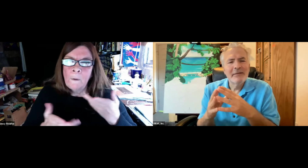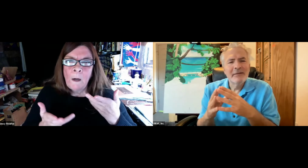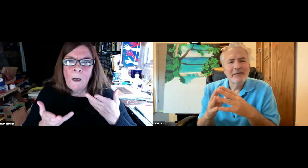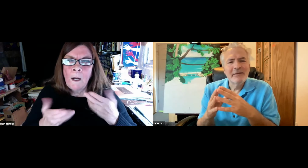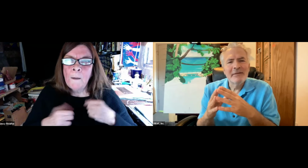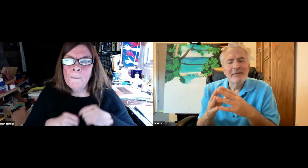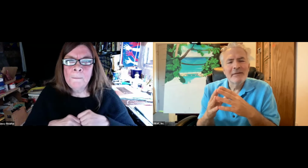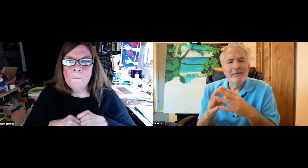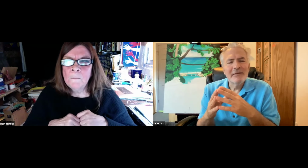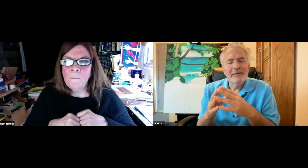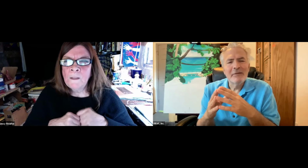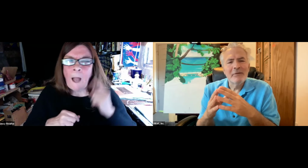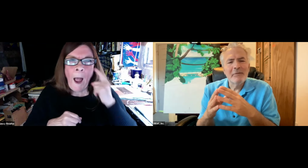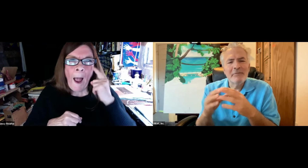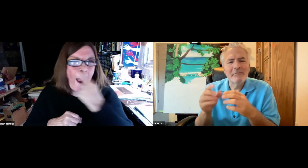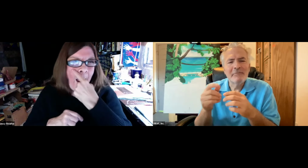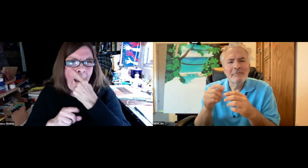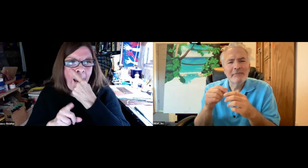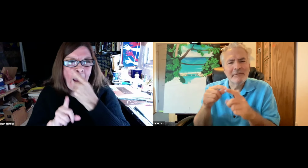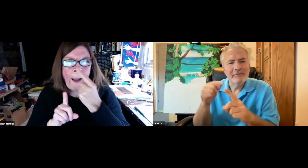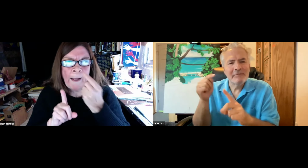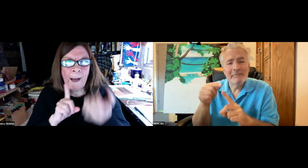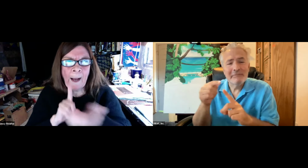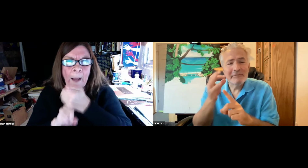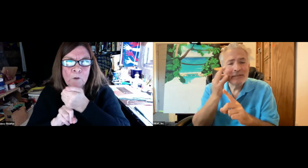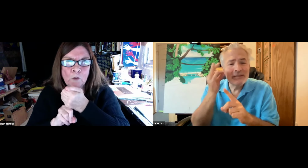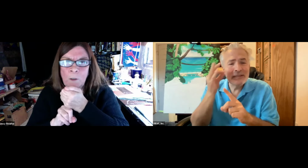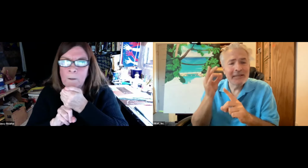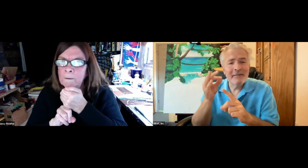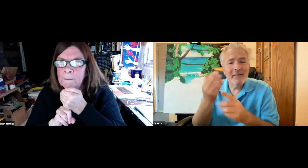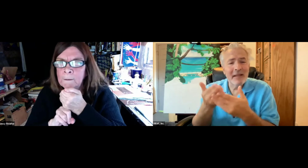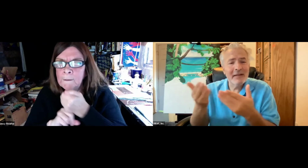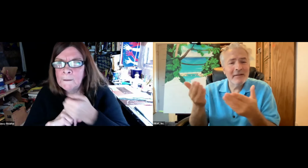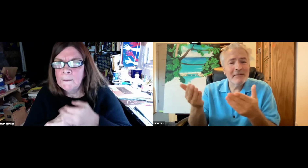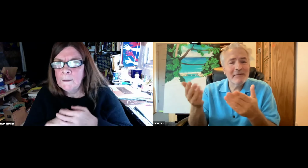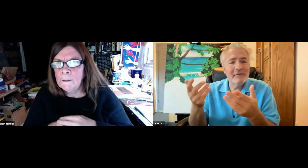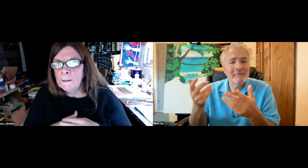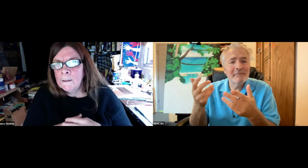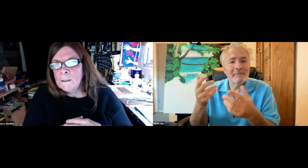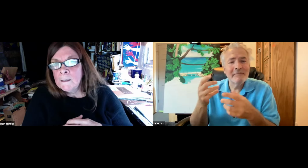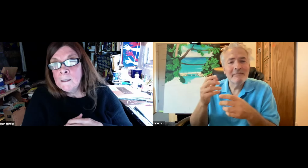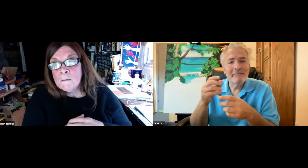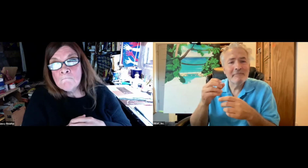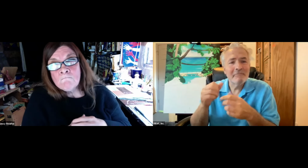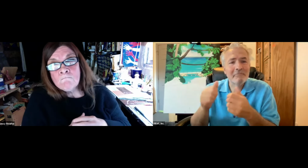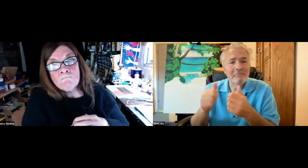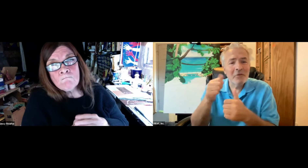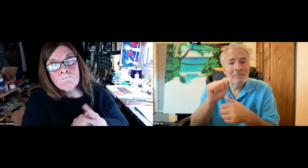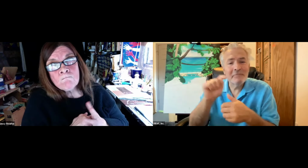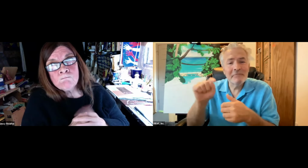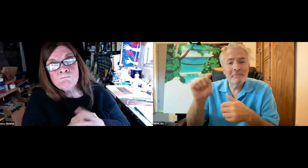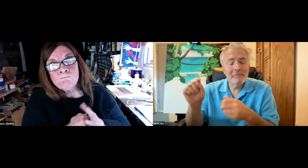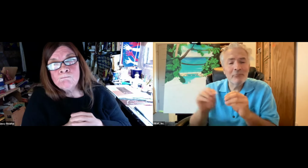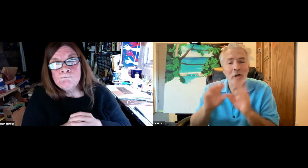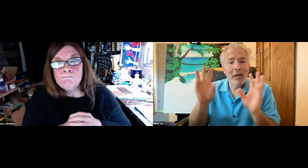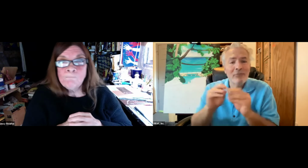Tony, for me, bright colors always cheer me up. And they're eye-catching, right? But is